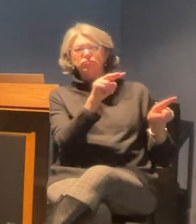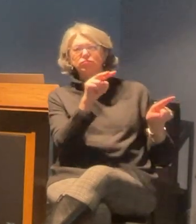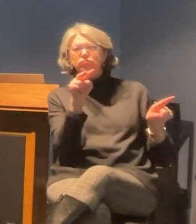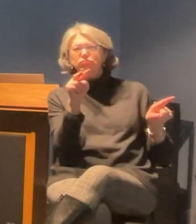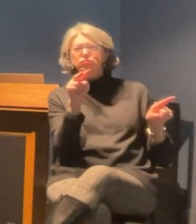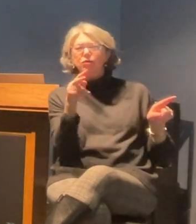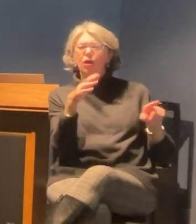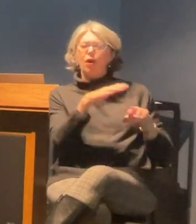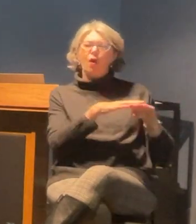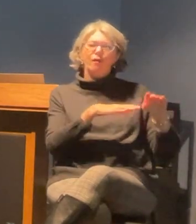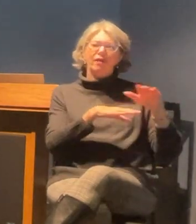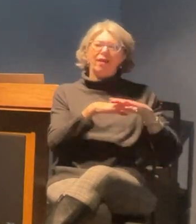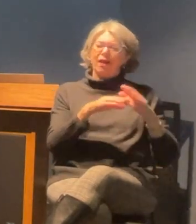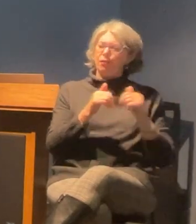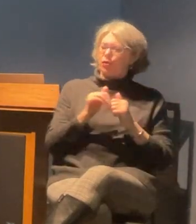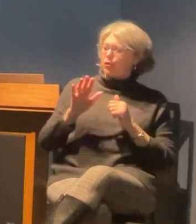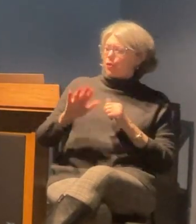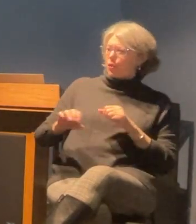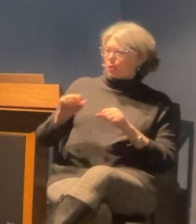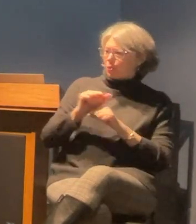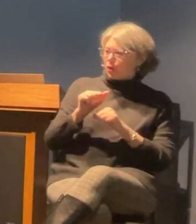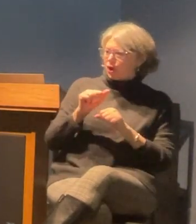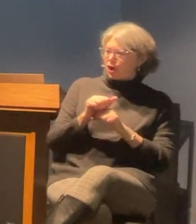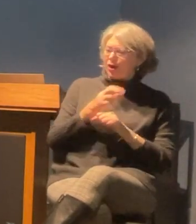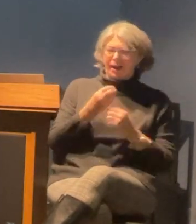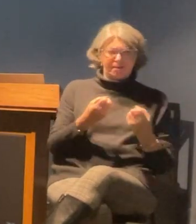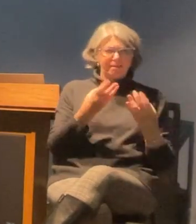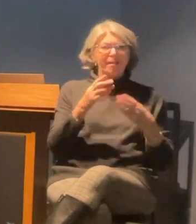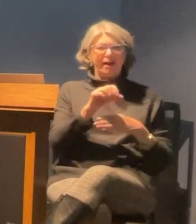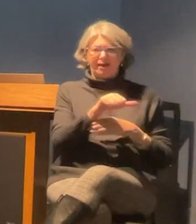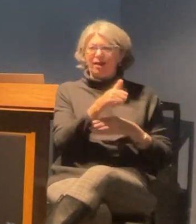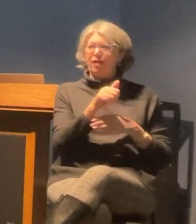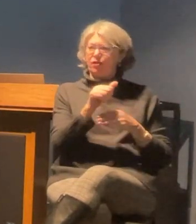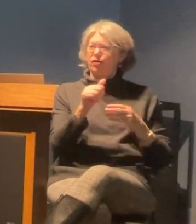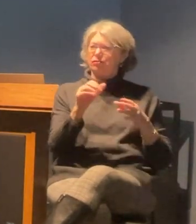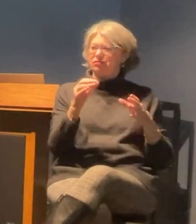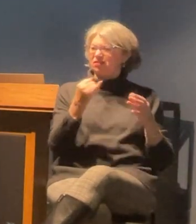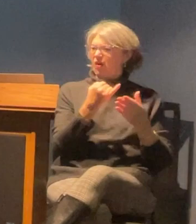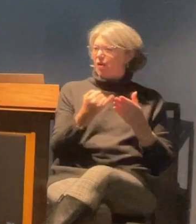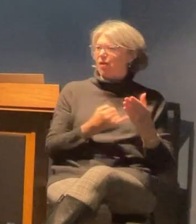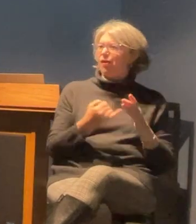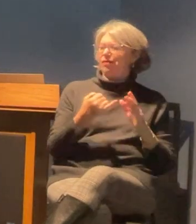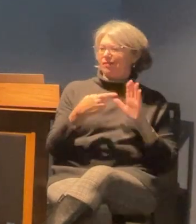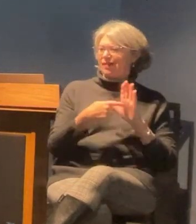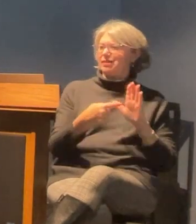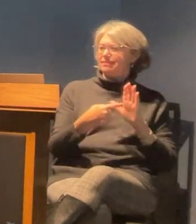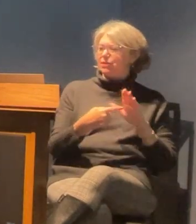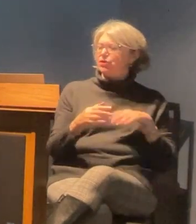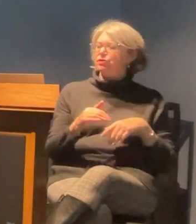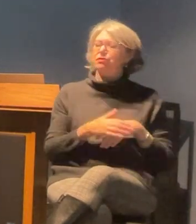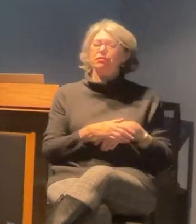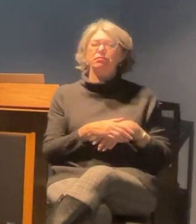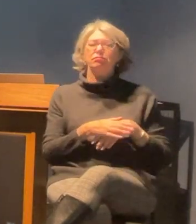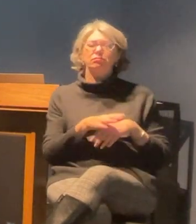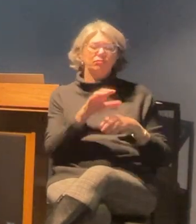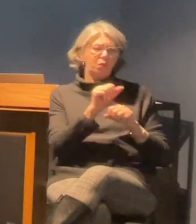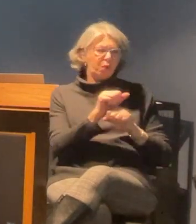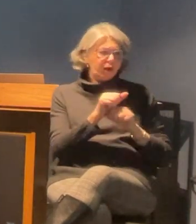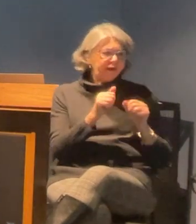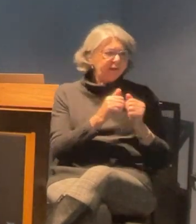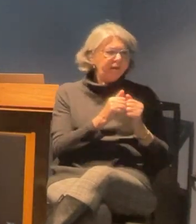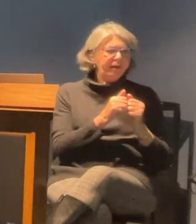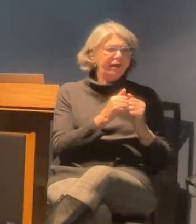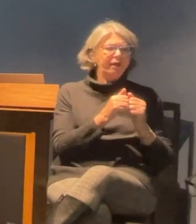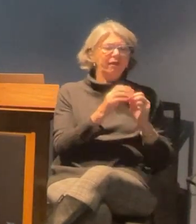the overlaps between your work and many of the works in the exhibition. From working with